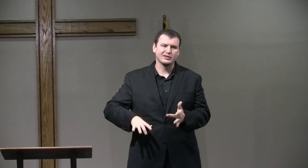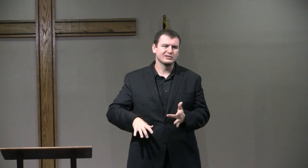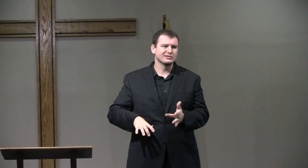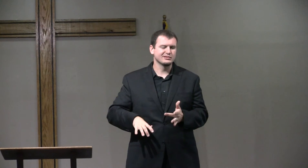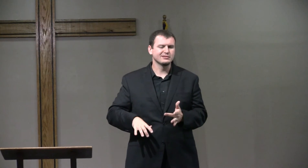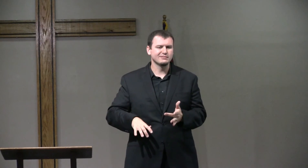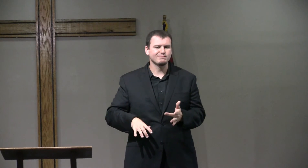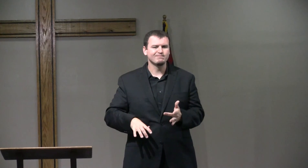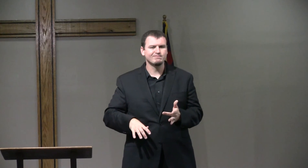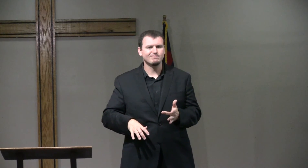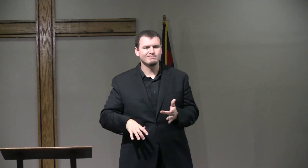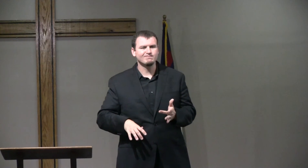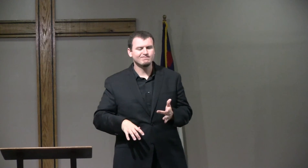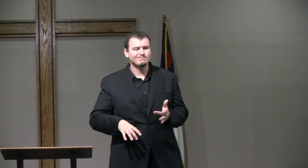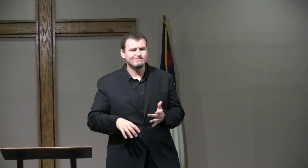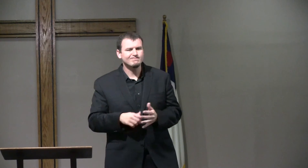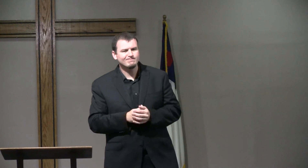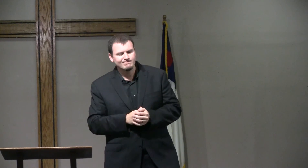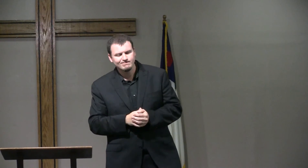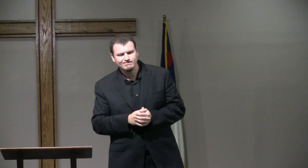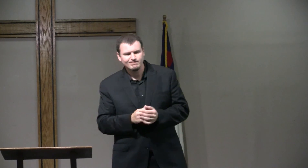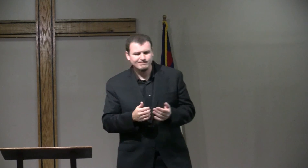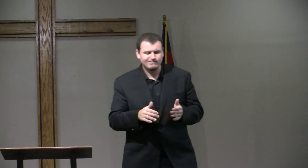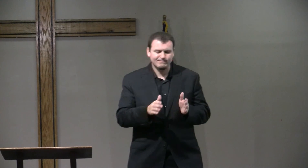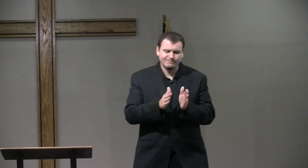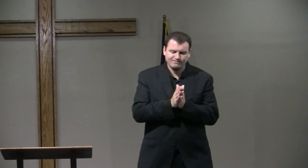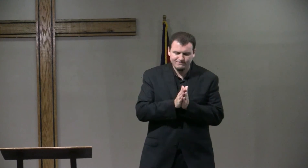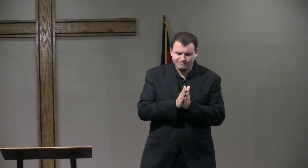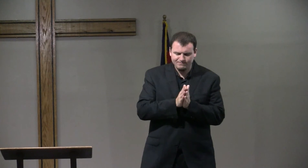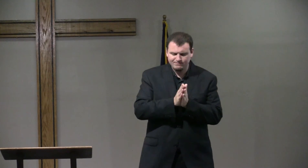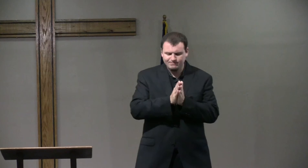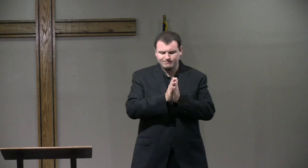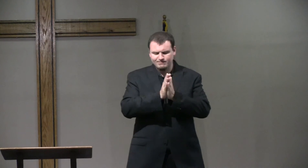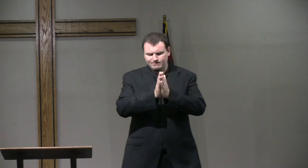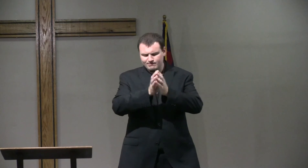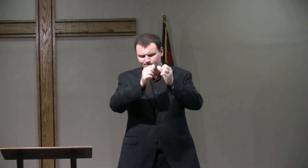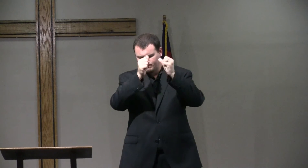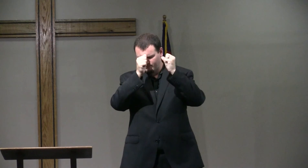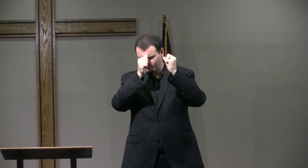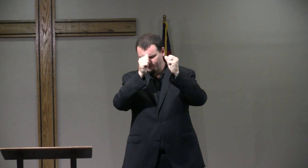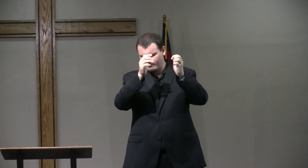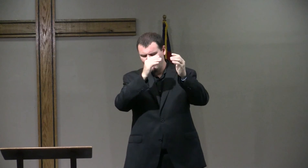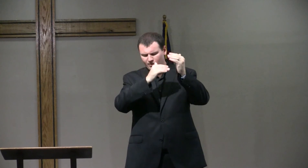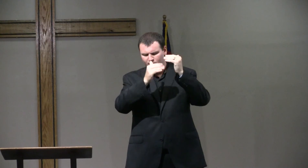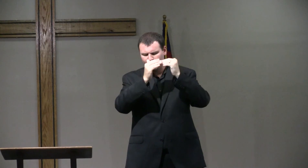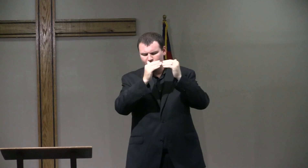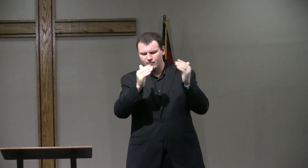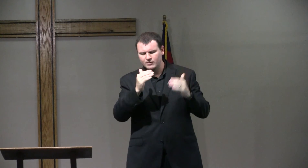we need to realize and understand that we need help. We need Jesus Christ. Let's pray.